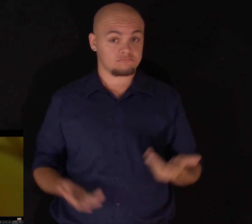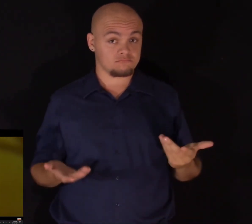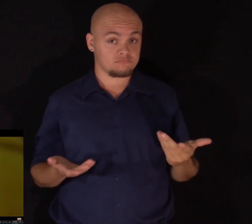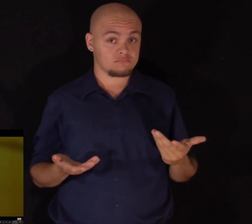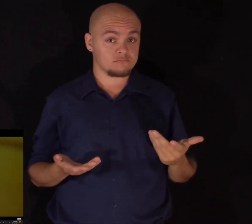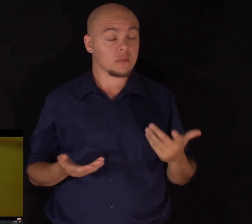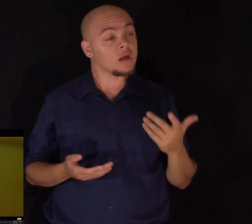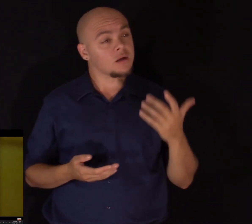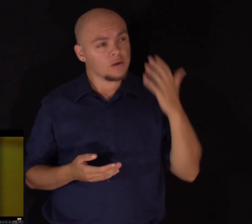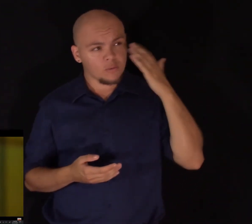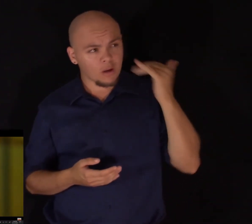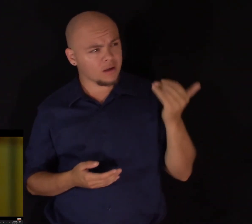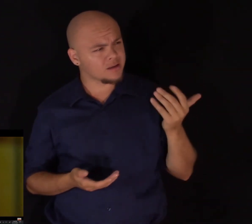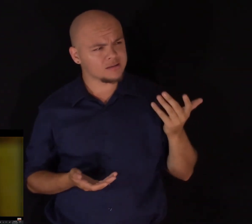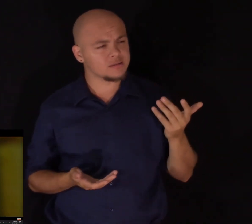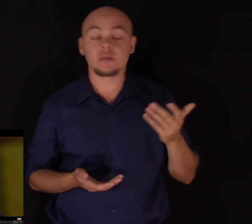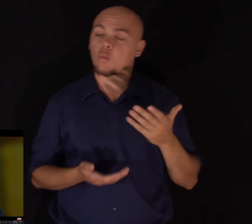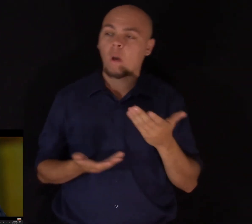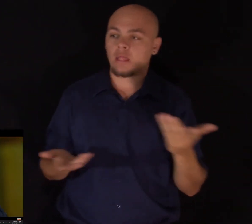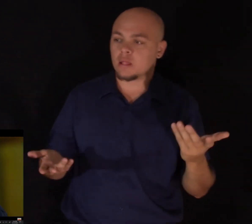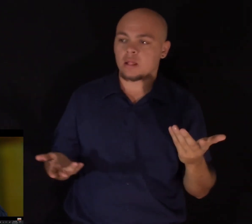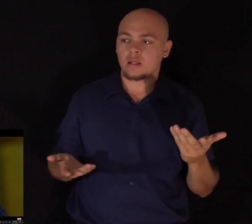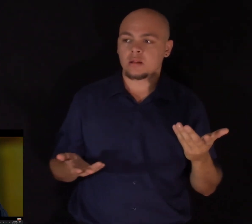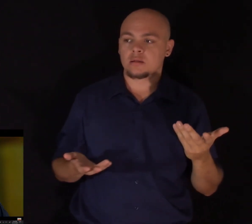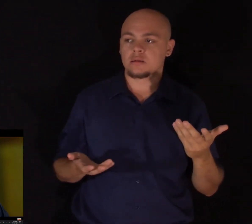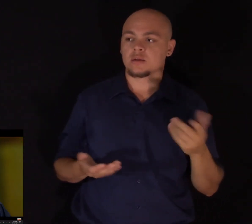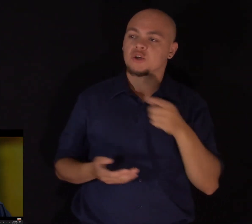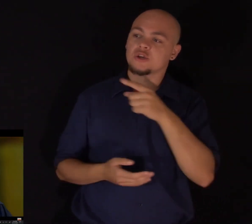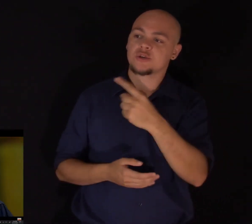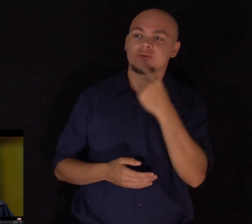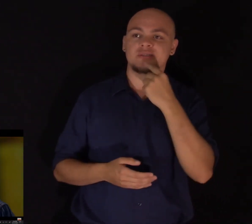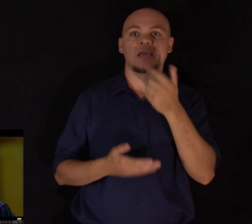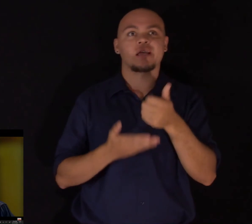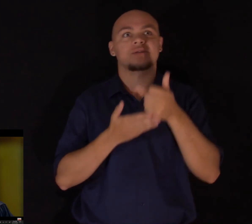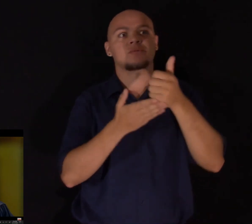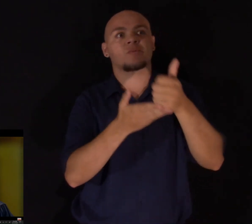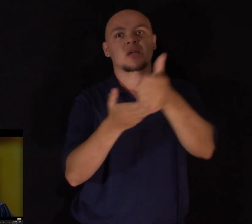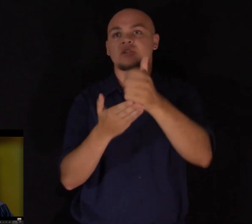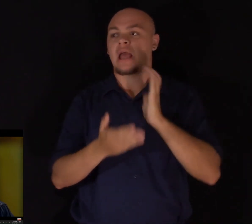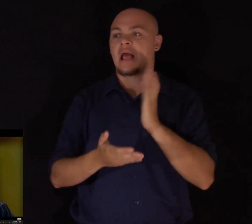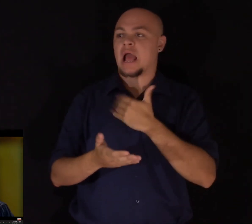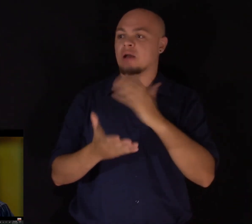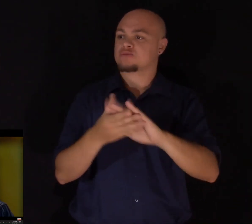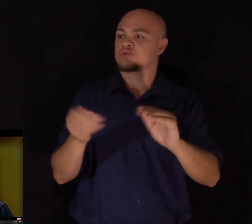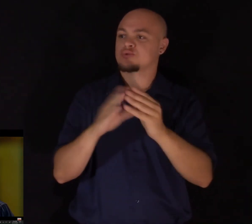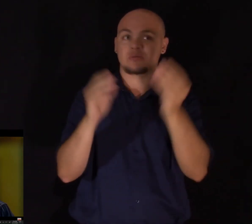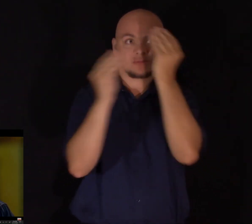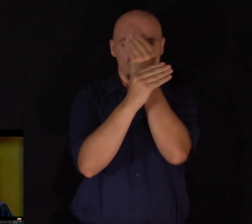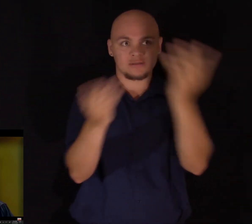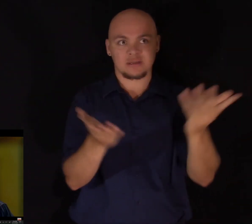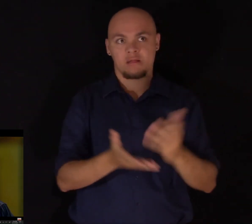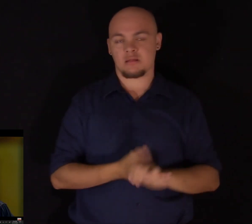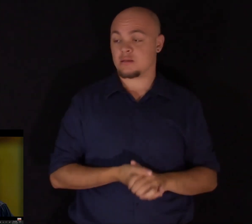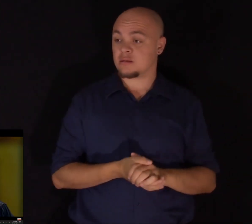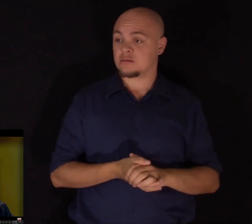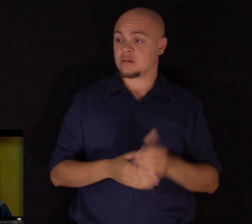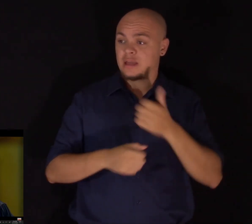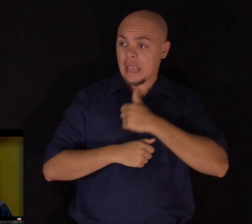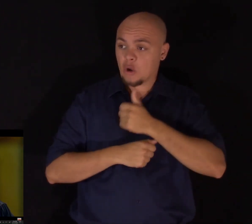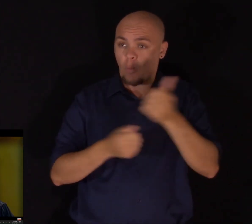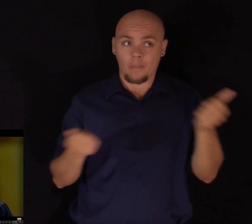And I said, why? And he said, because you say to reach out, tell our story, be